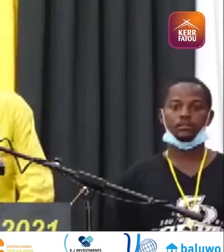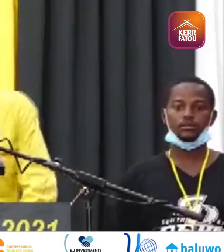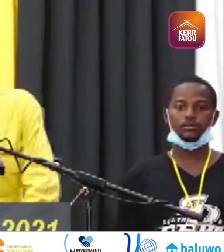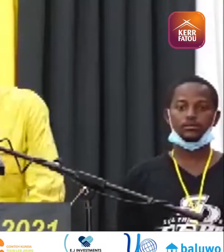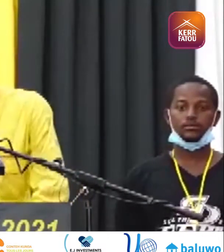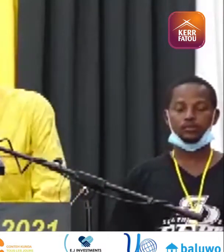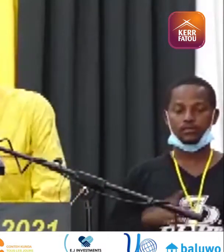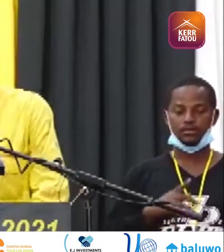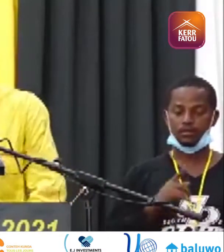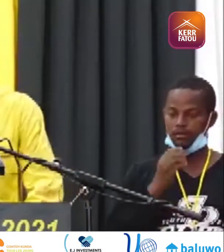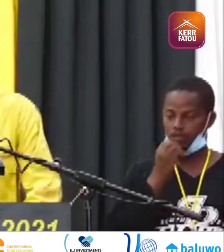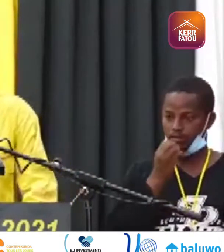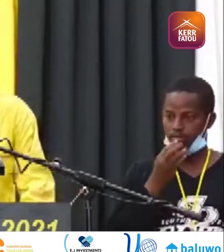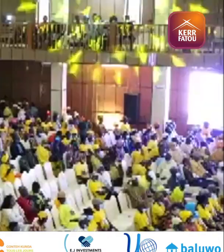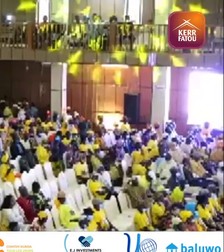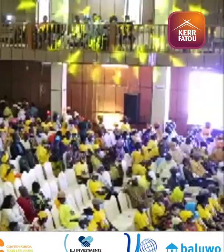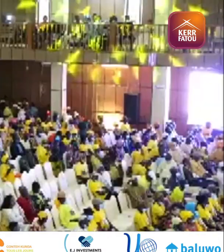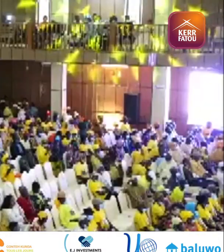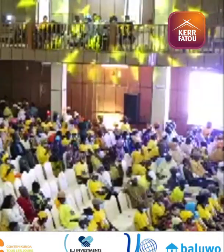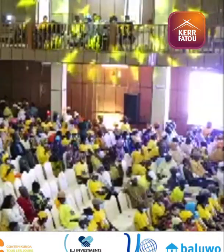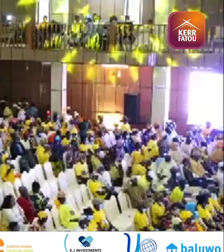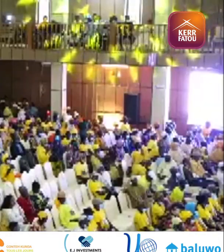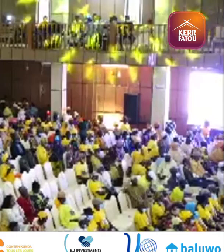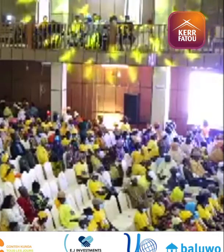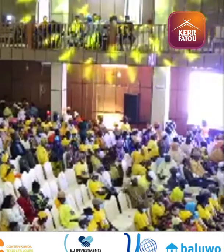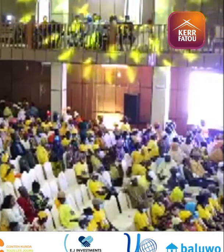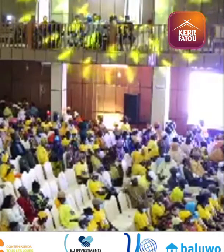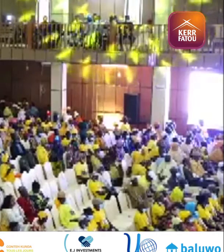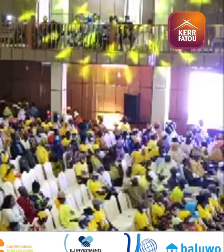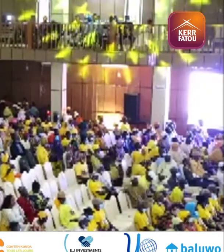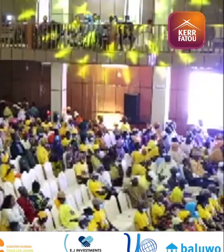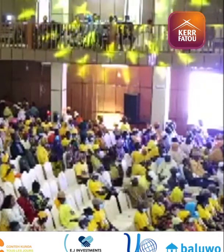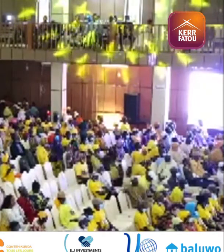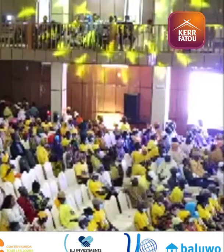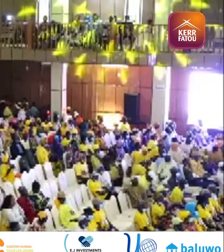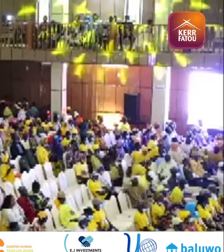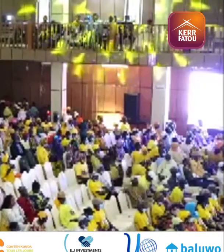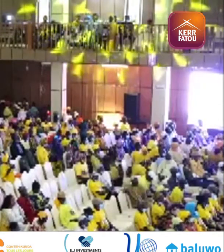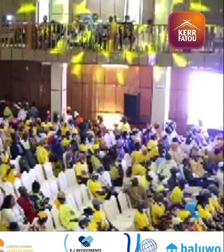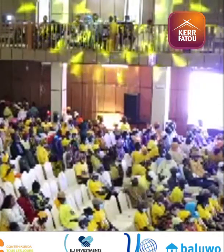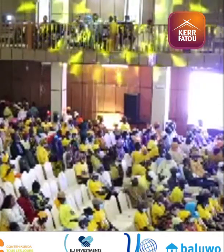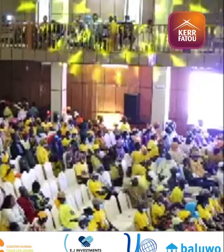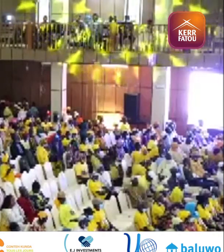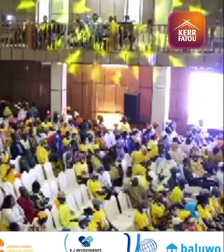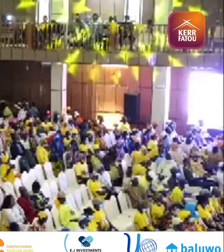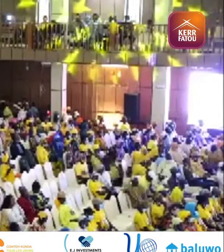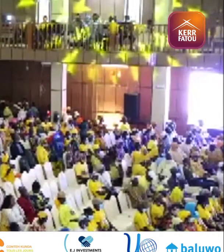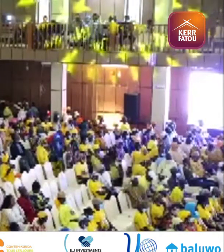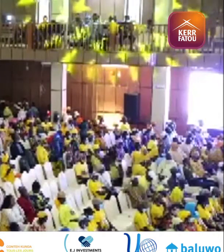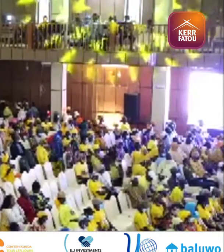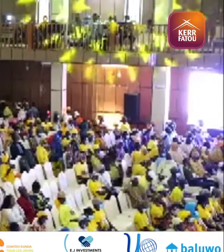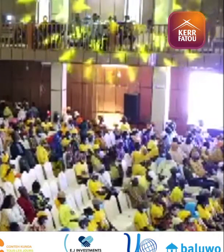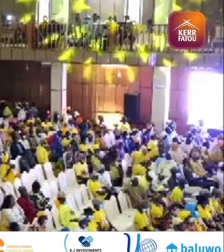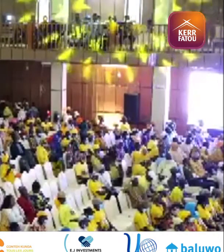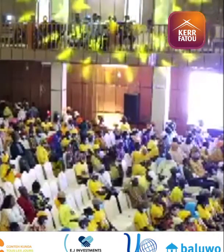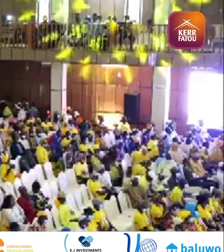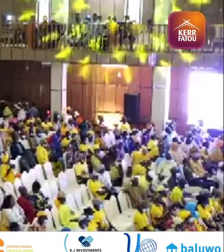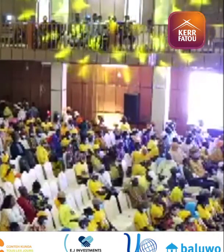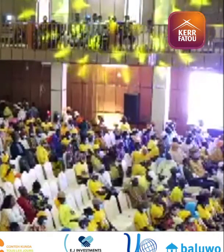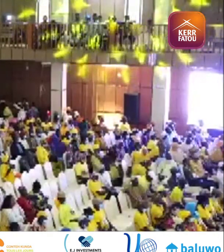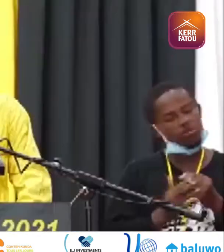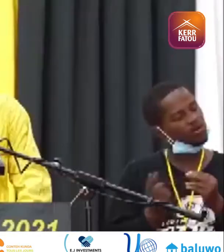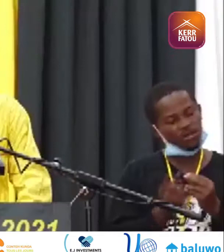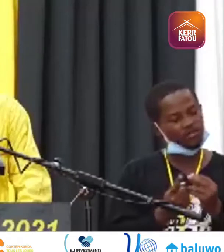Akamim banke jan wolem nyintiko party leader kabira nata jang ala banke kono ayni itandiko ku jamale